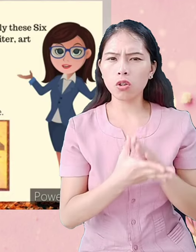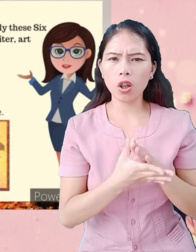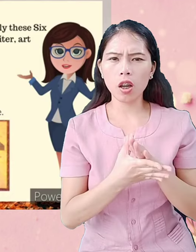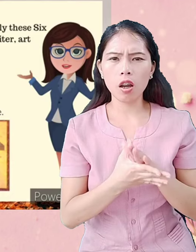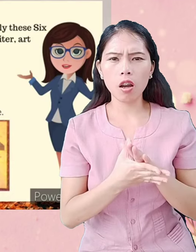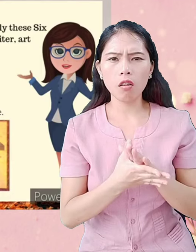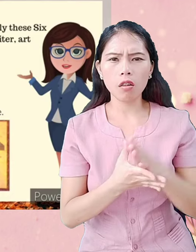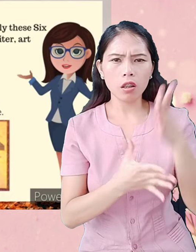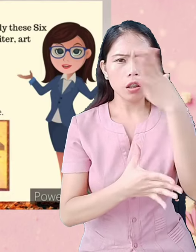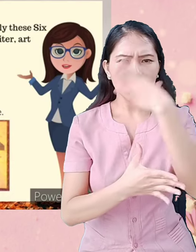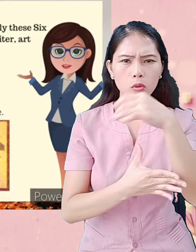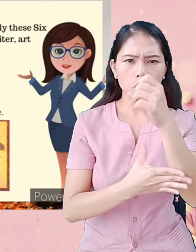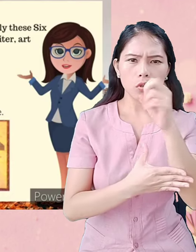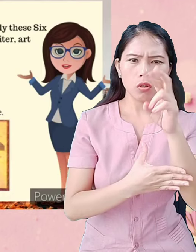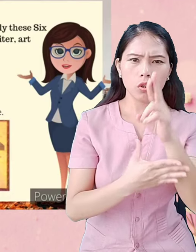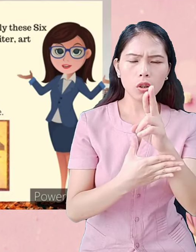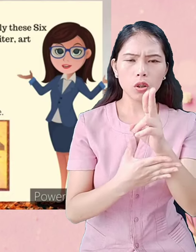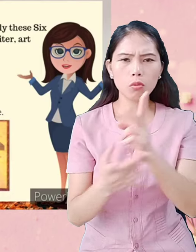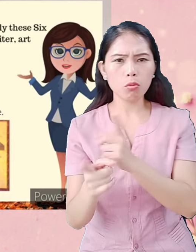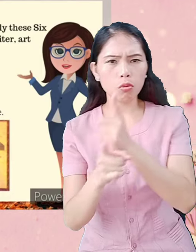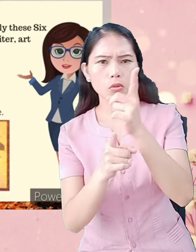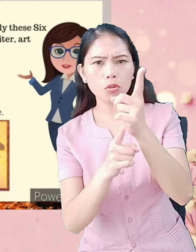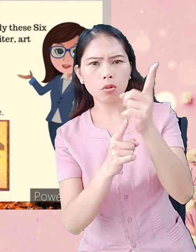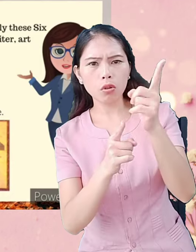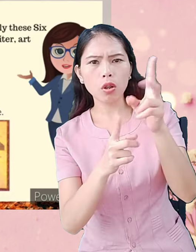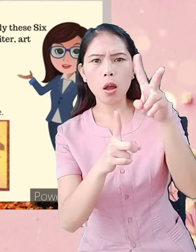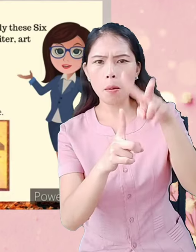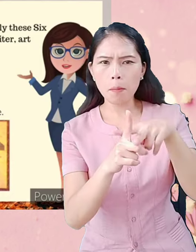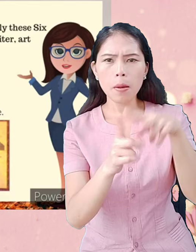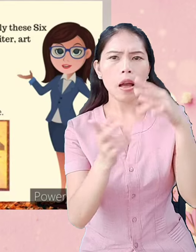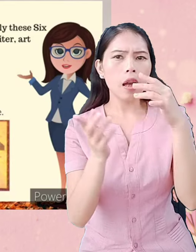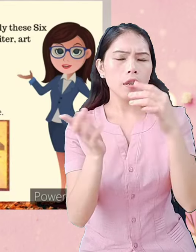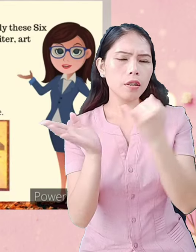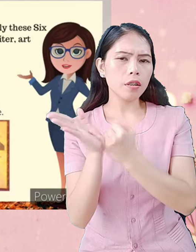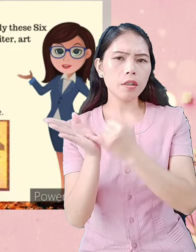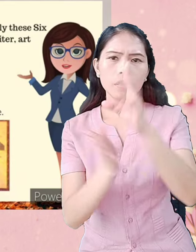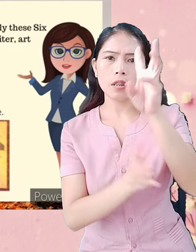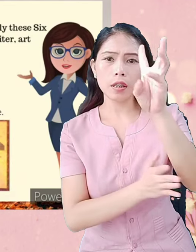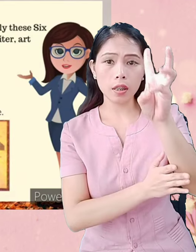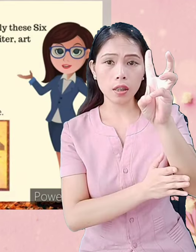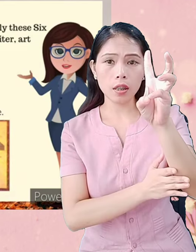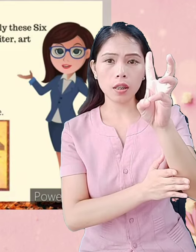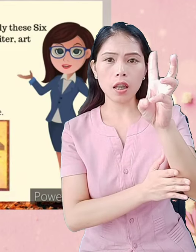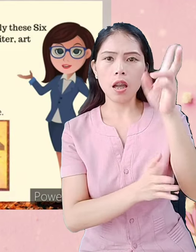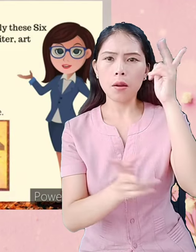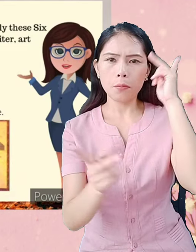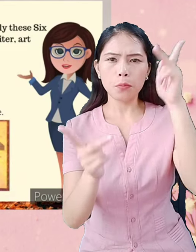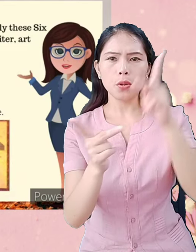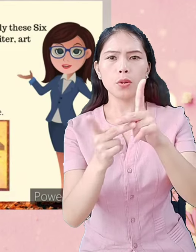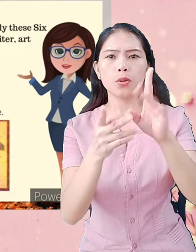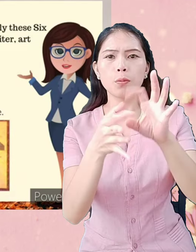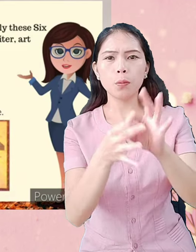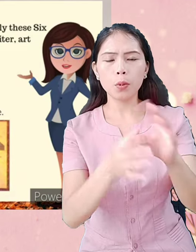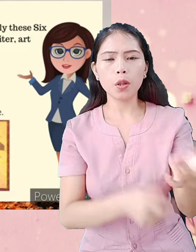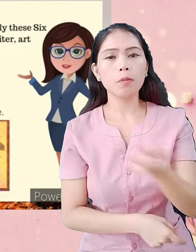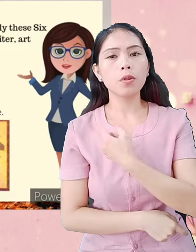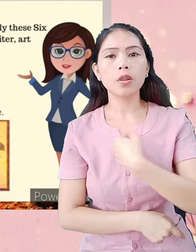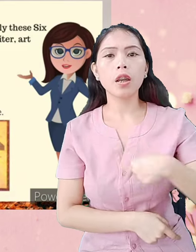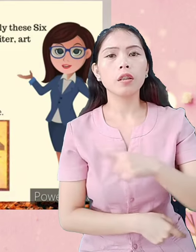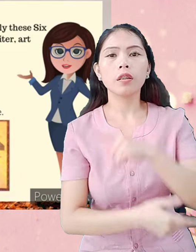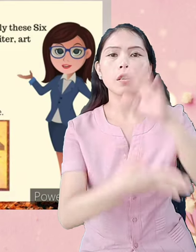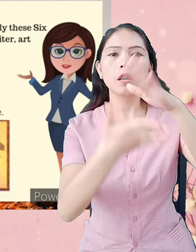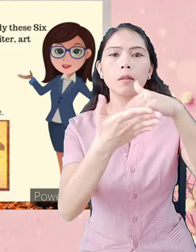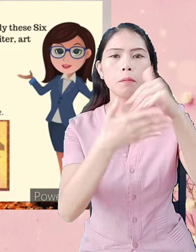To make sure your paintings interesting and realistic, apply the 6 principles